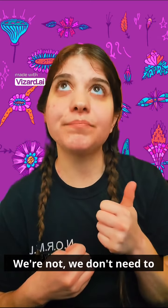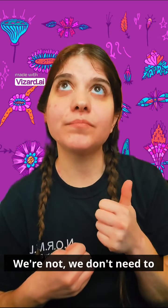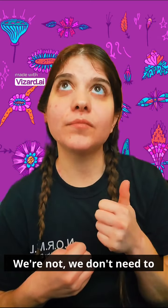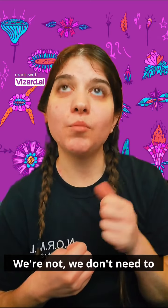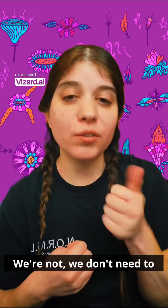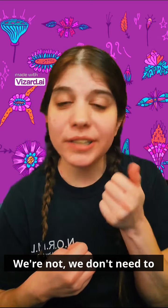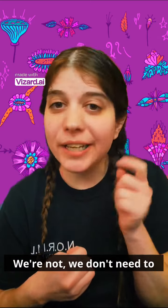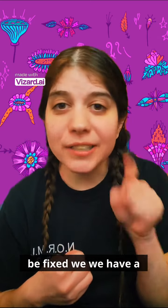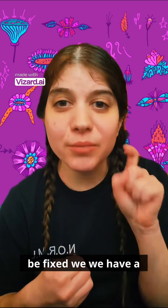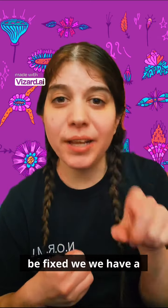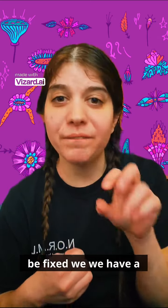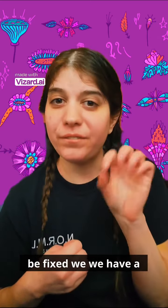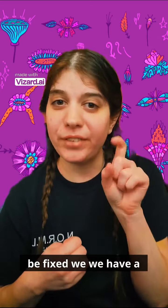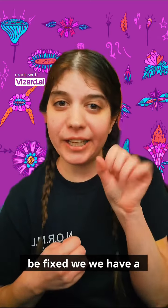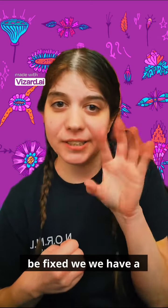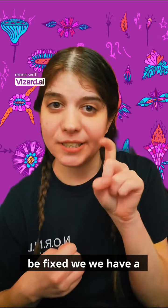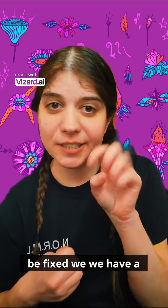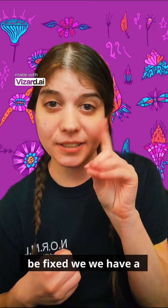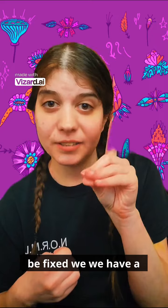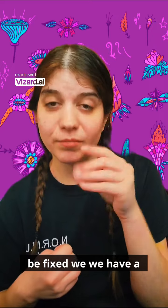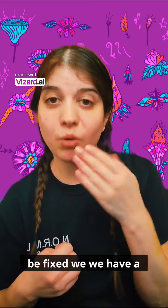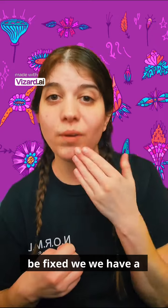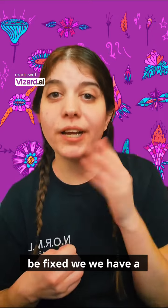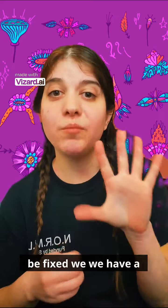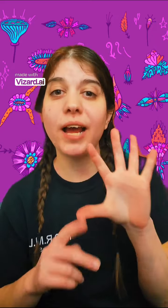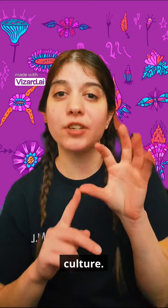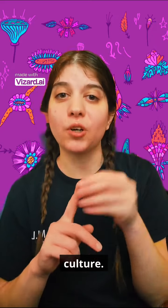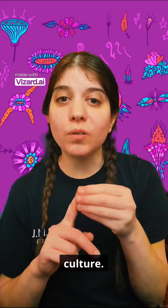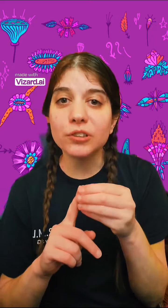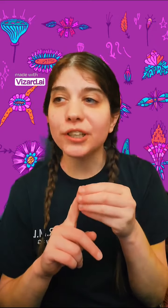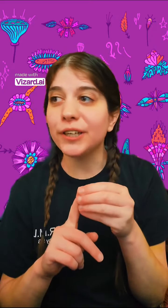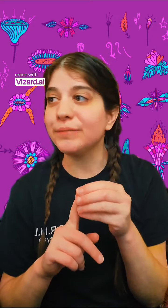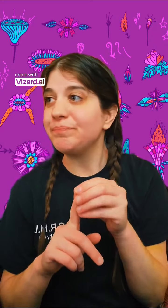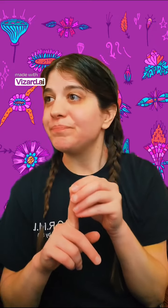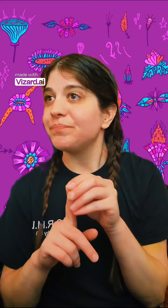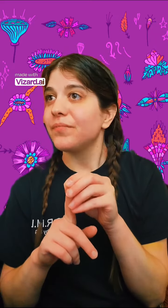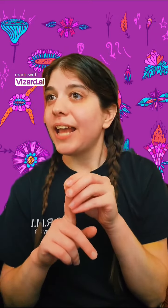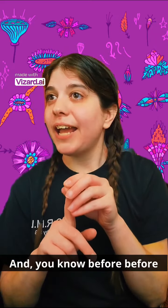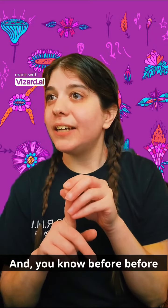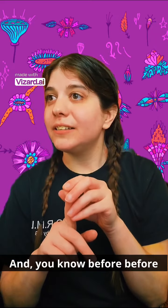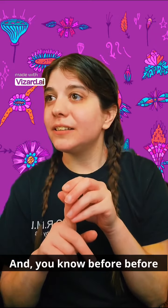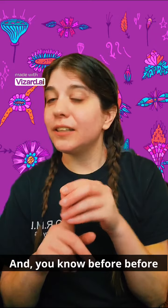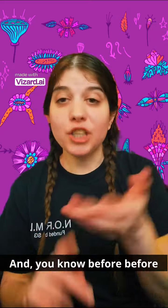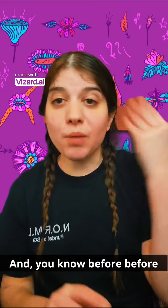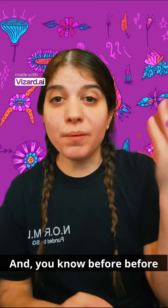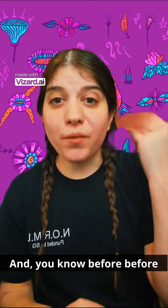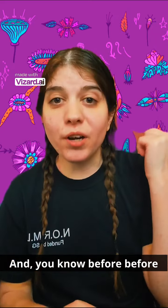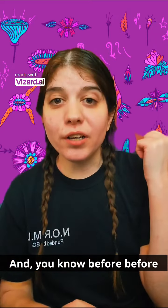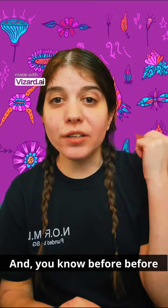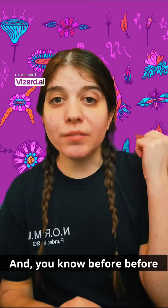We don't need to be fixed. We have a culture, and